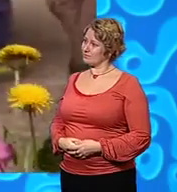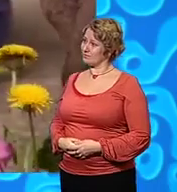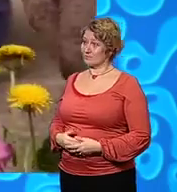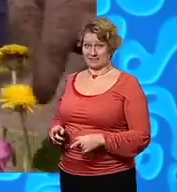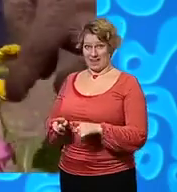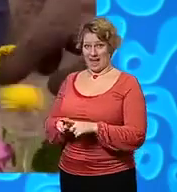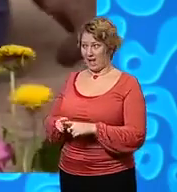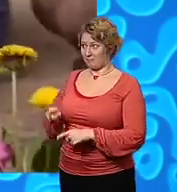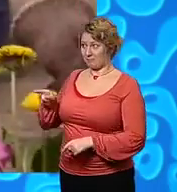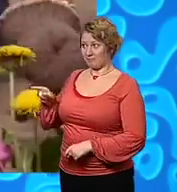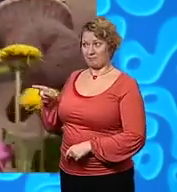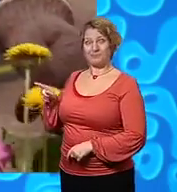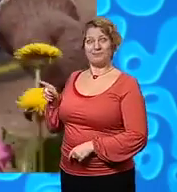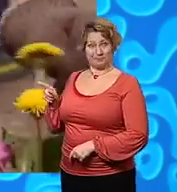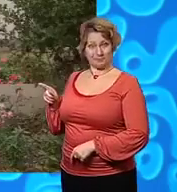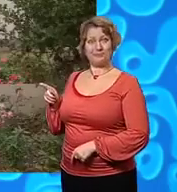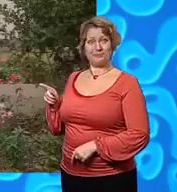Just like these.